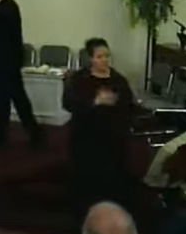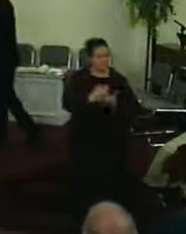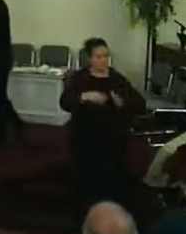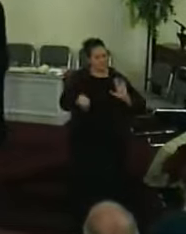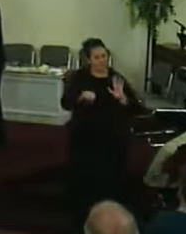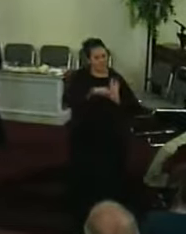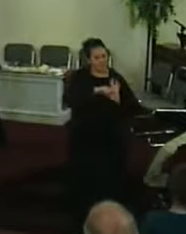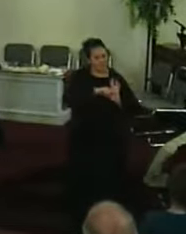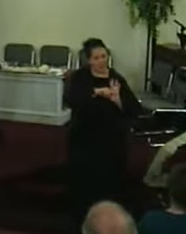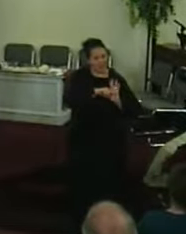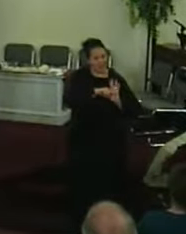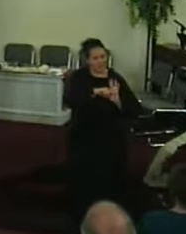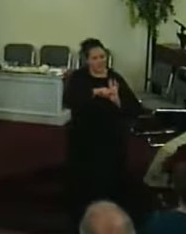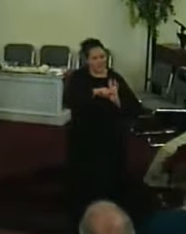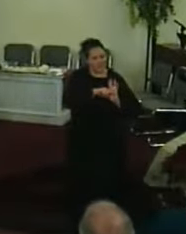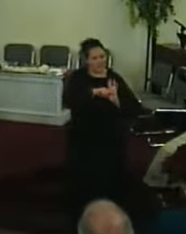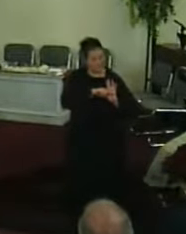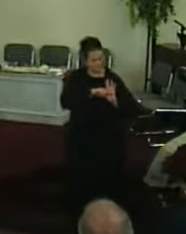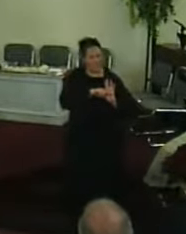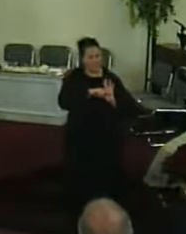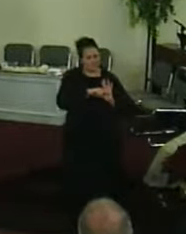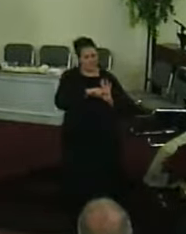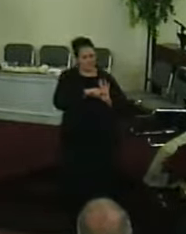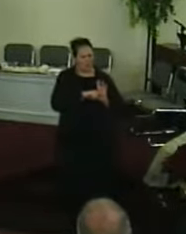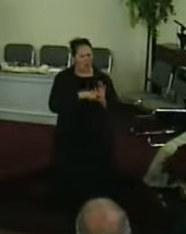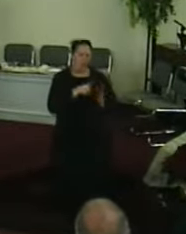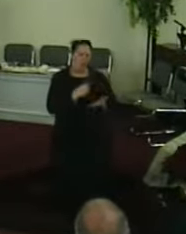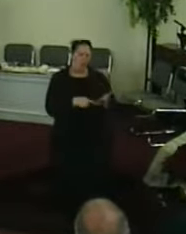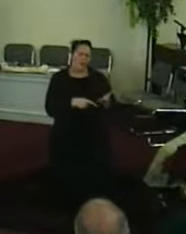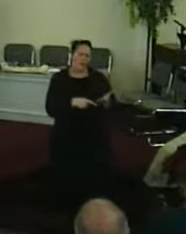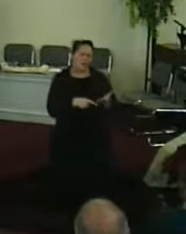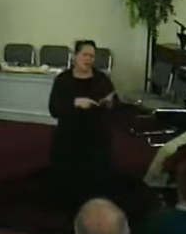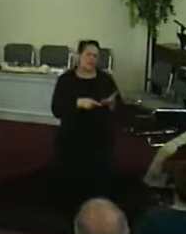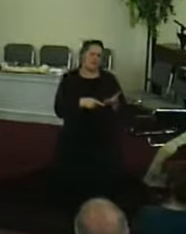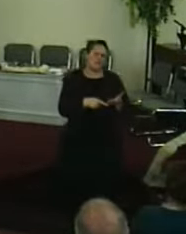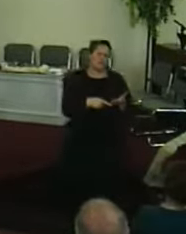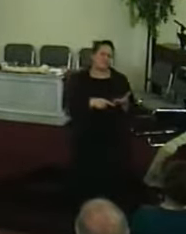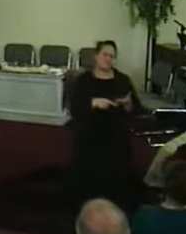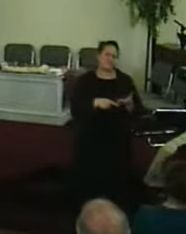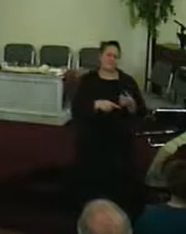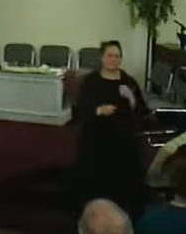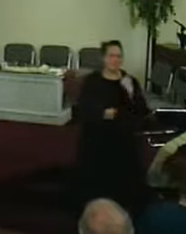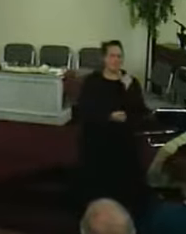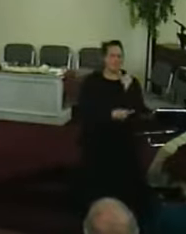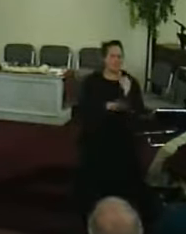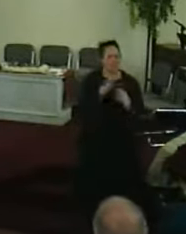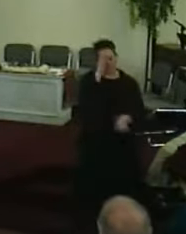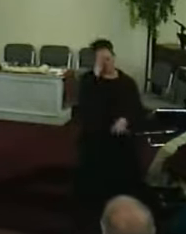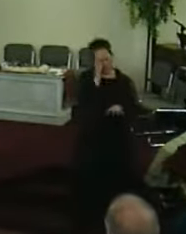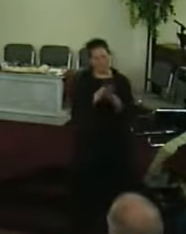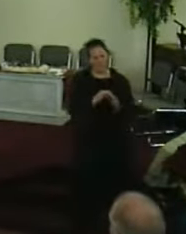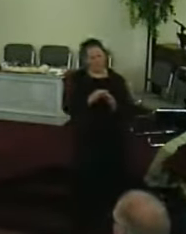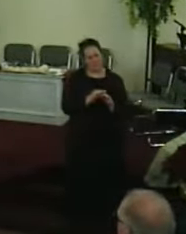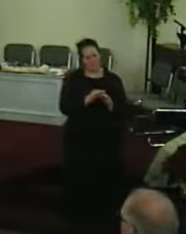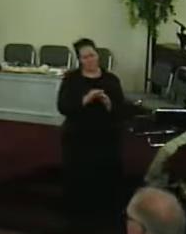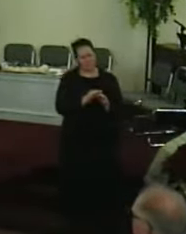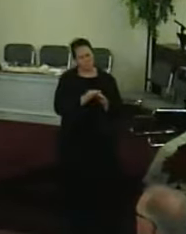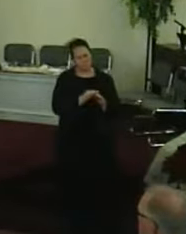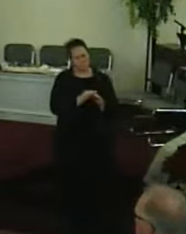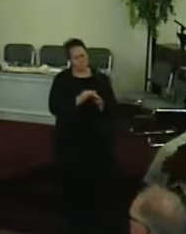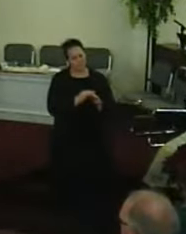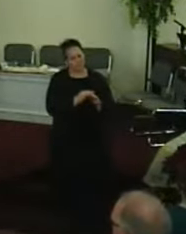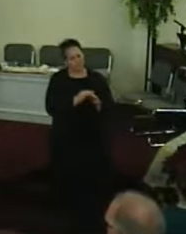You know, what if, you know, the trial of your faith being much more precious than gold tried in the fire? What